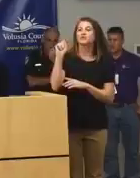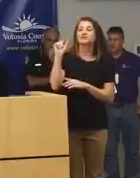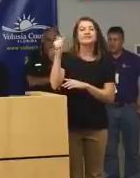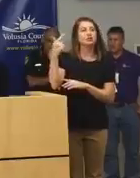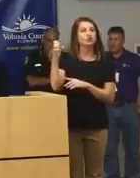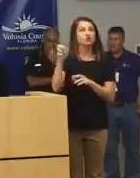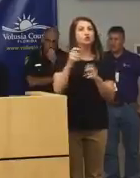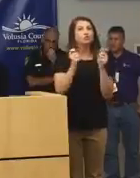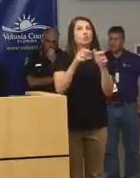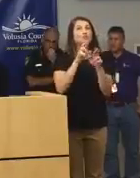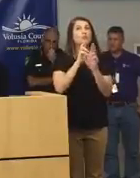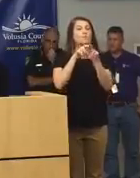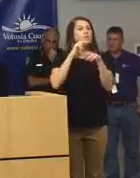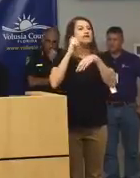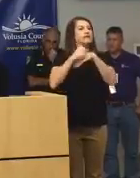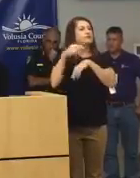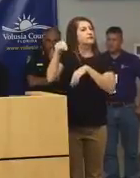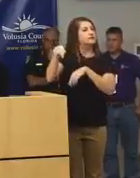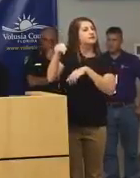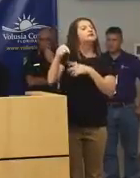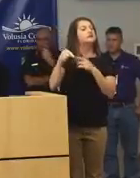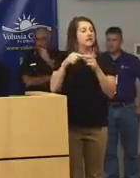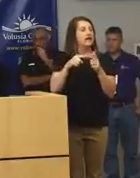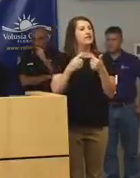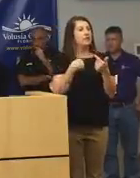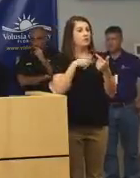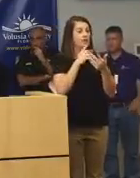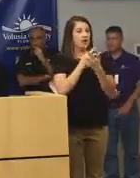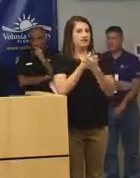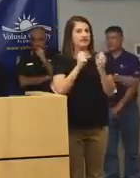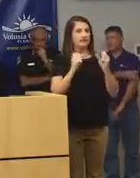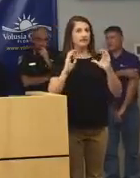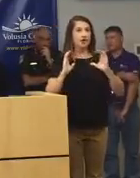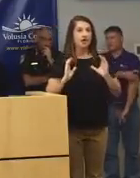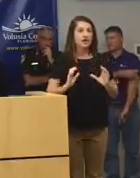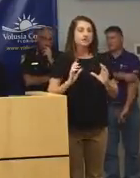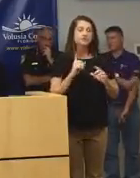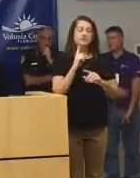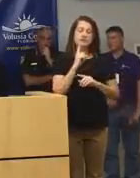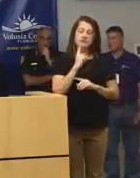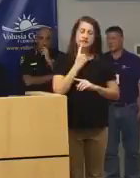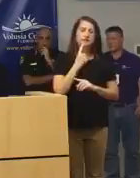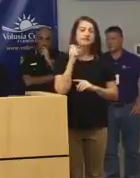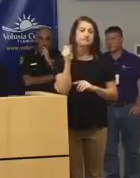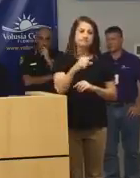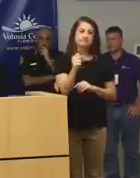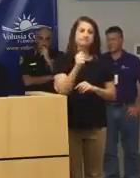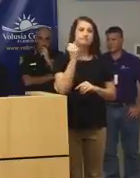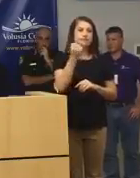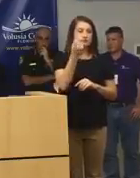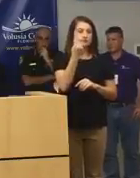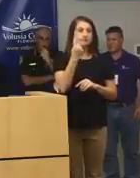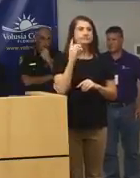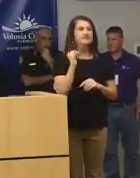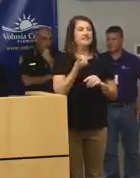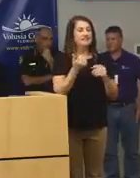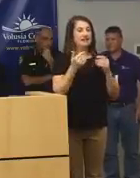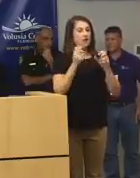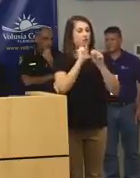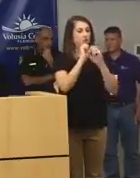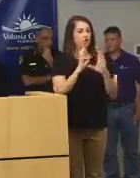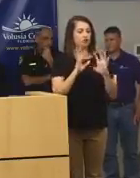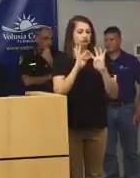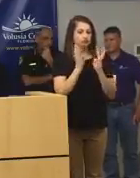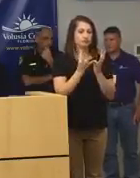immediately reporting a dangerous condition. And we take the safety of our customers very seriously and understand that our crews,